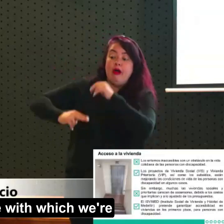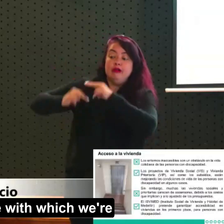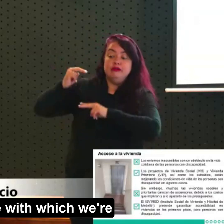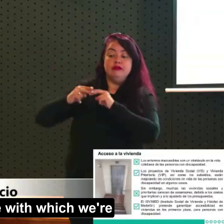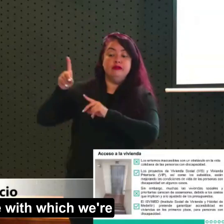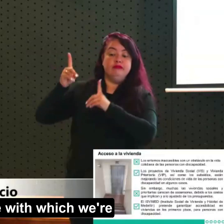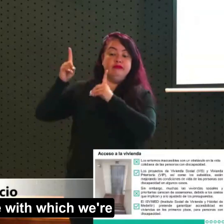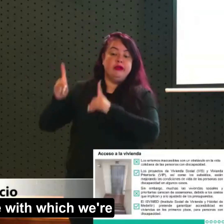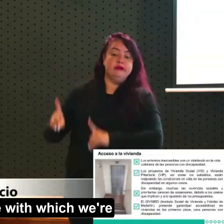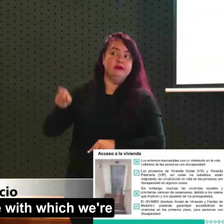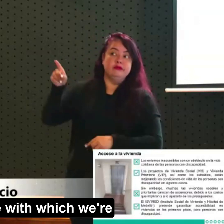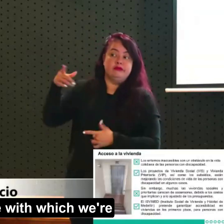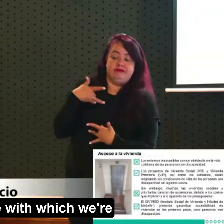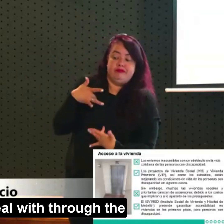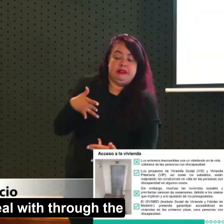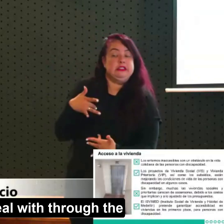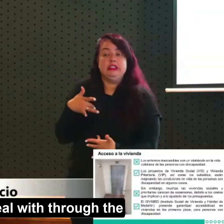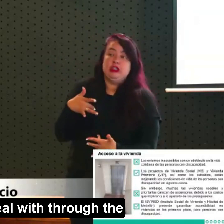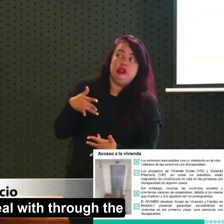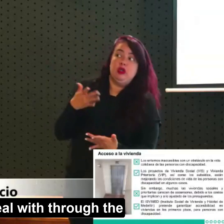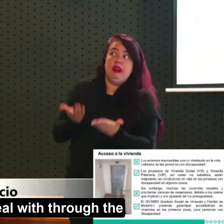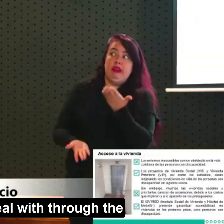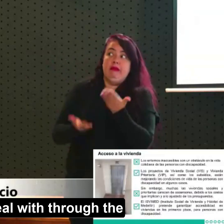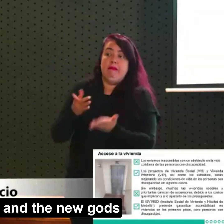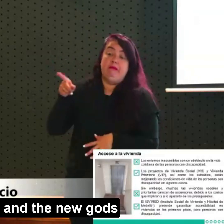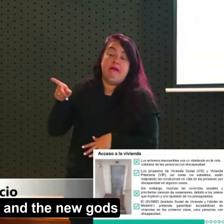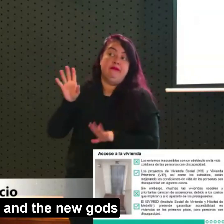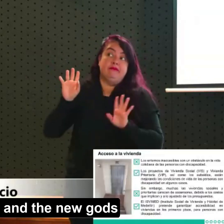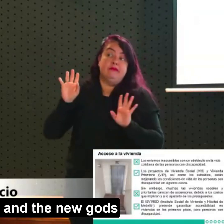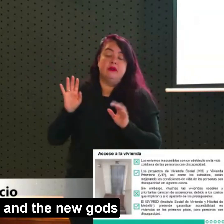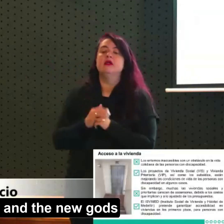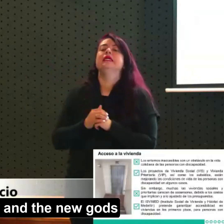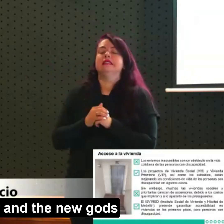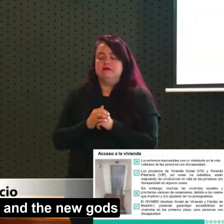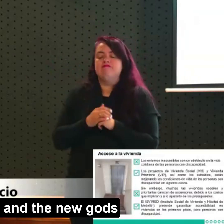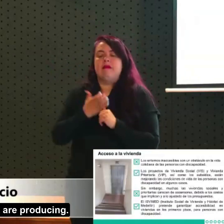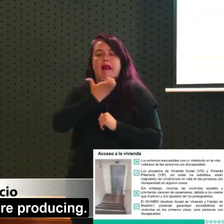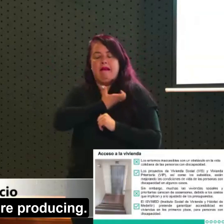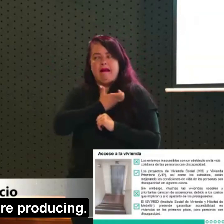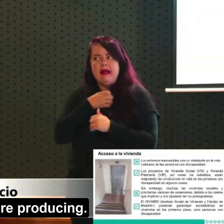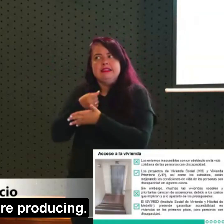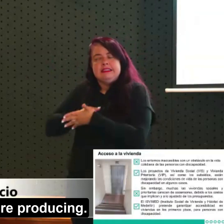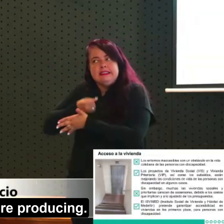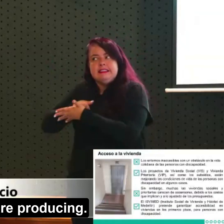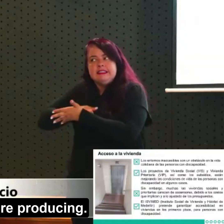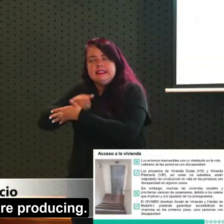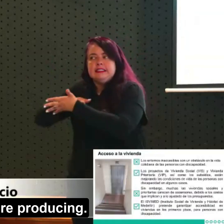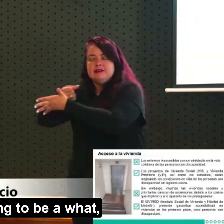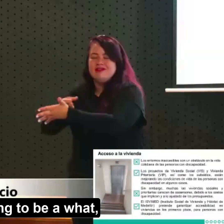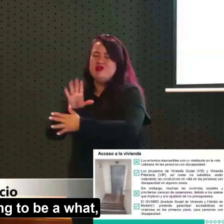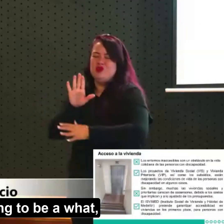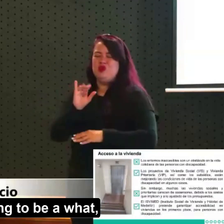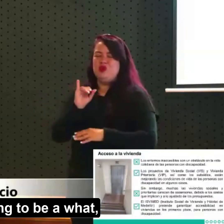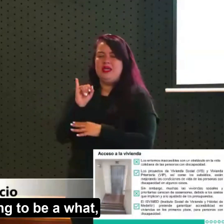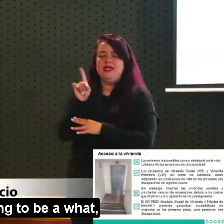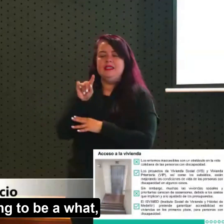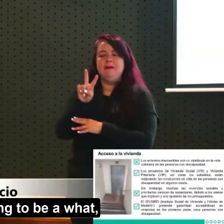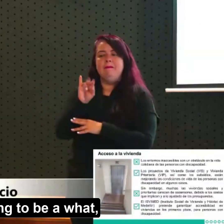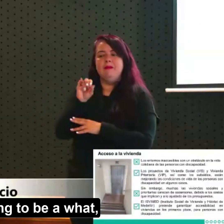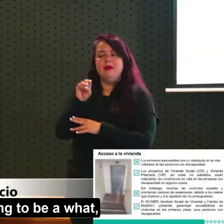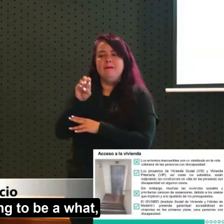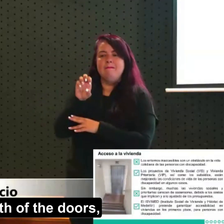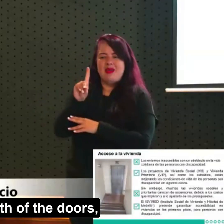interesting challenge, which we're trying to deal with through the laboratory and the new guides that are being